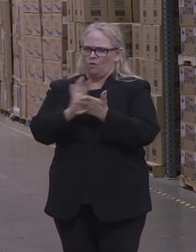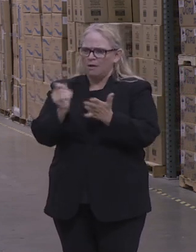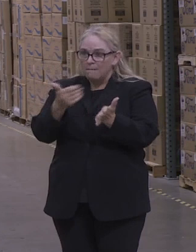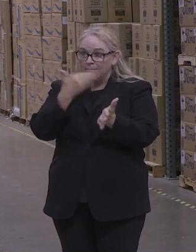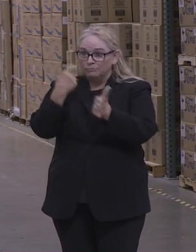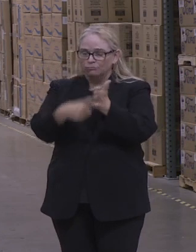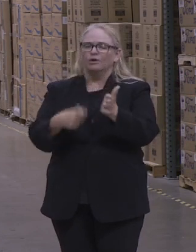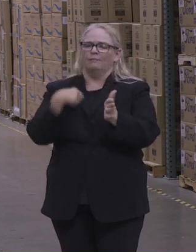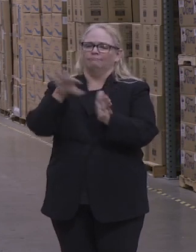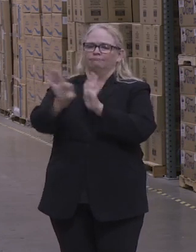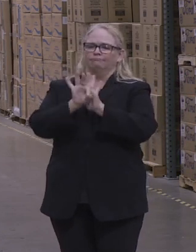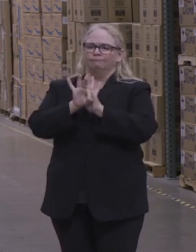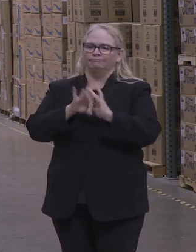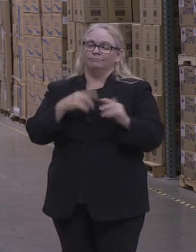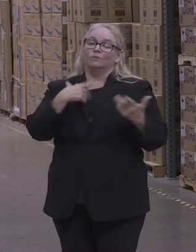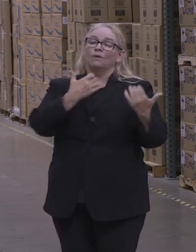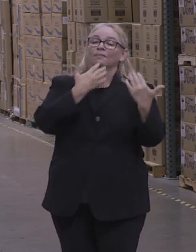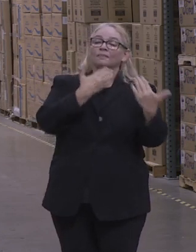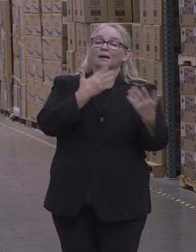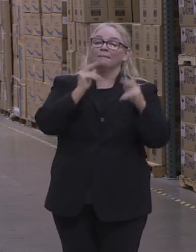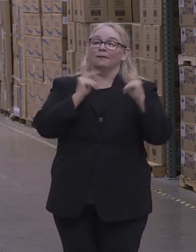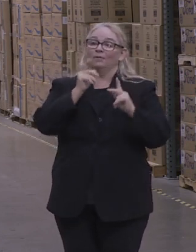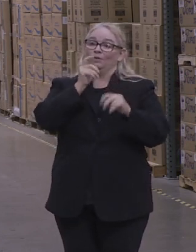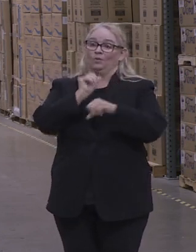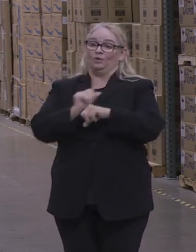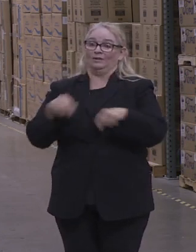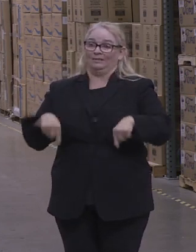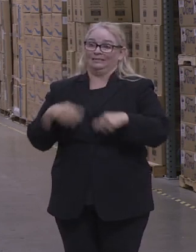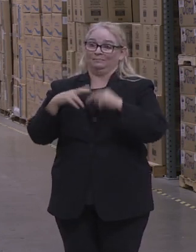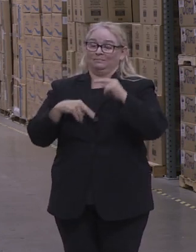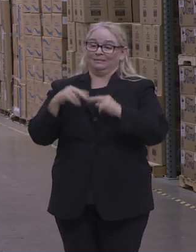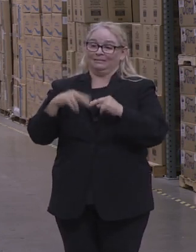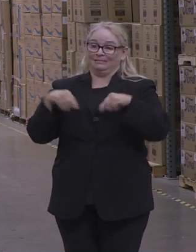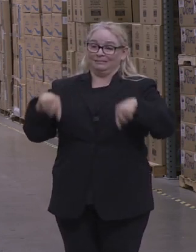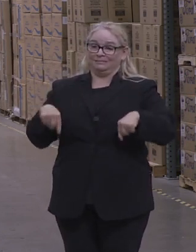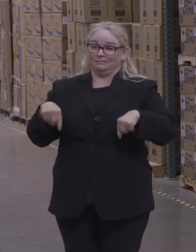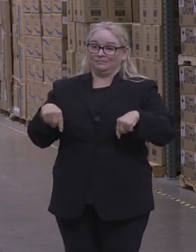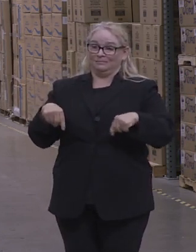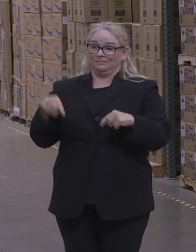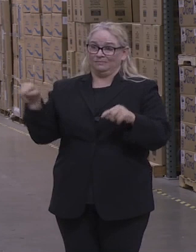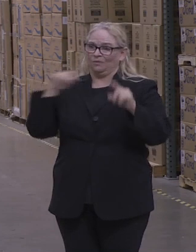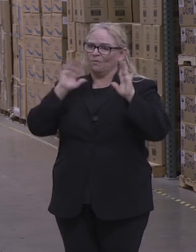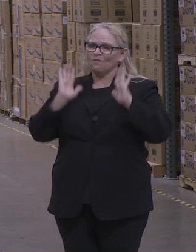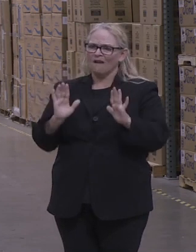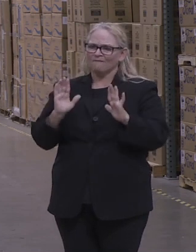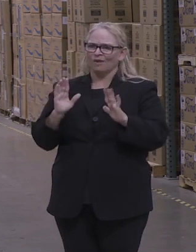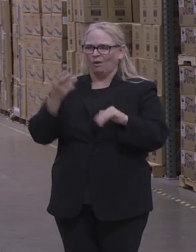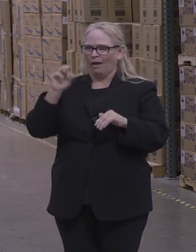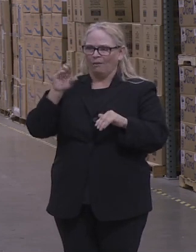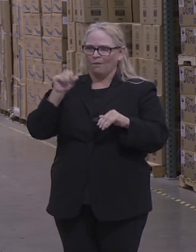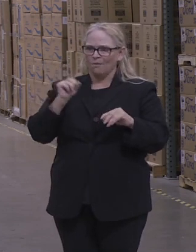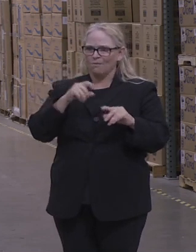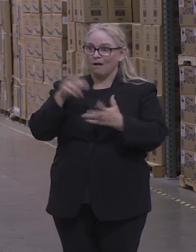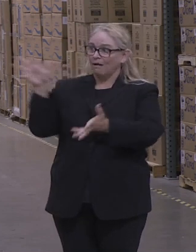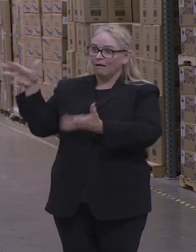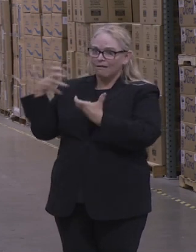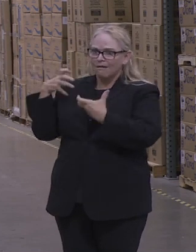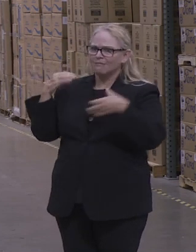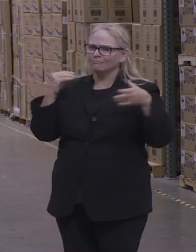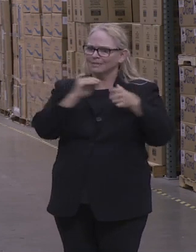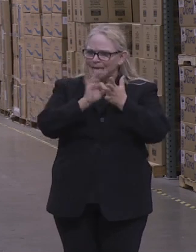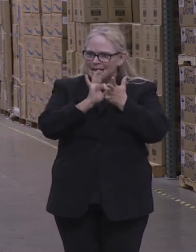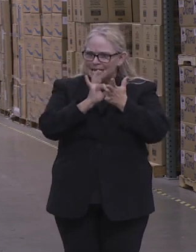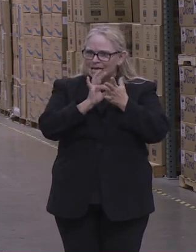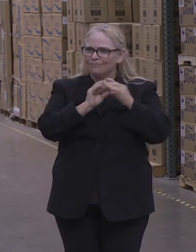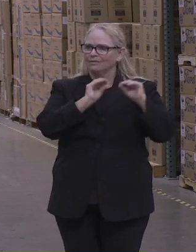warehouse workers that are here assembled. These are the quiet heroes that have been moving this product in and out, and also quantifying that